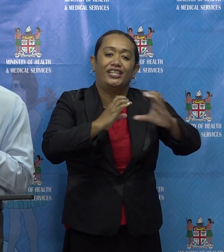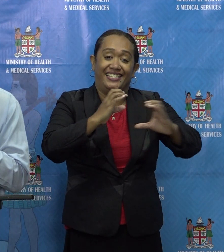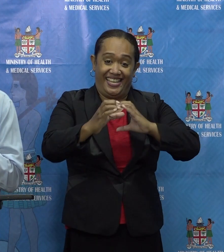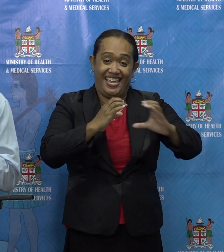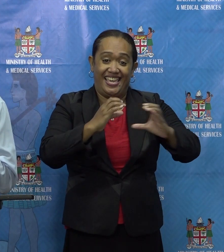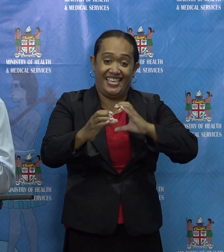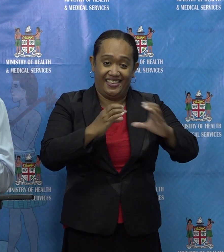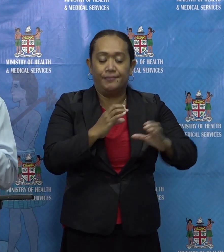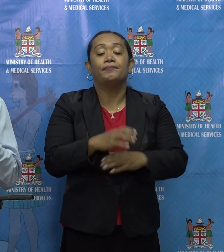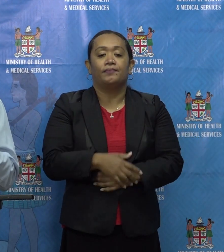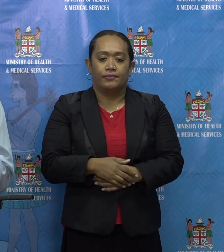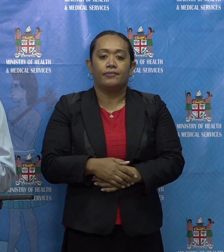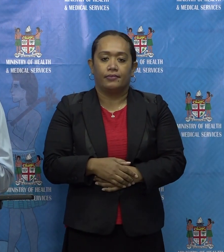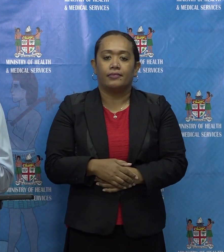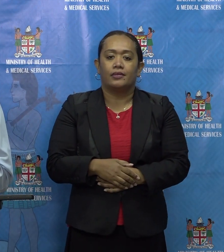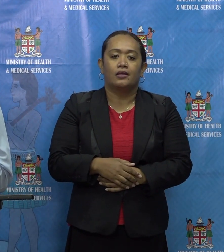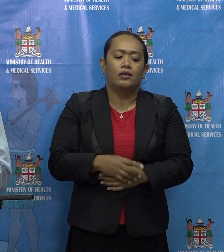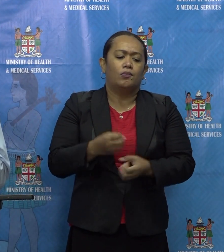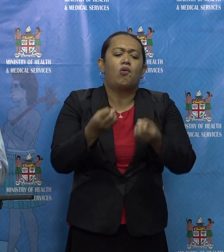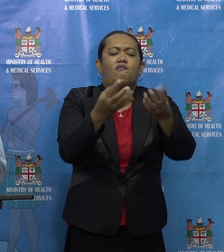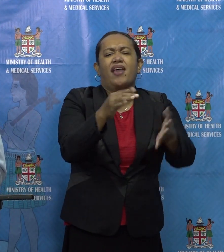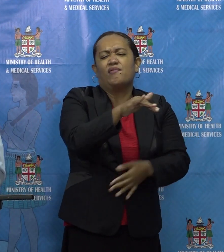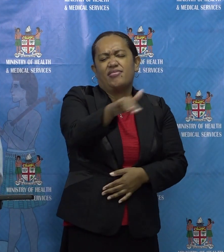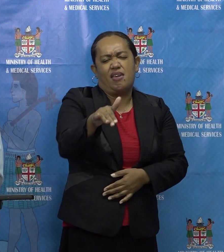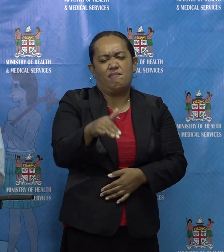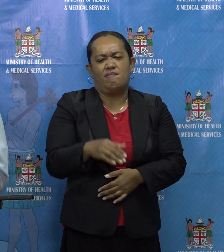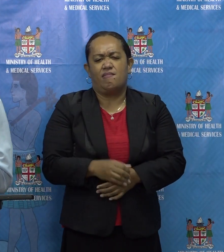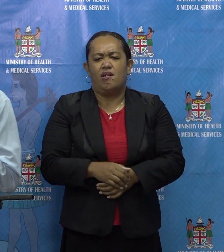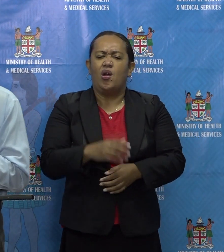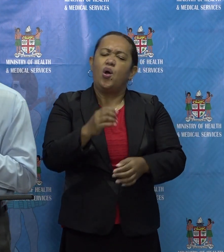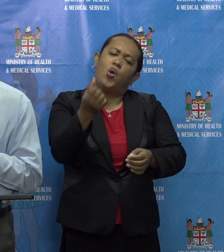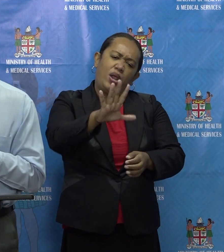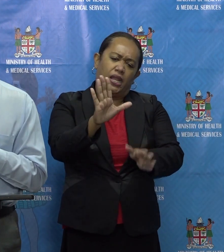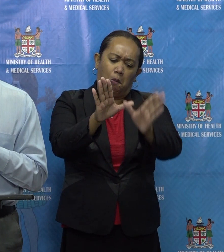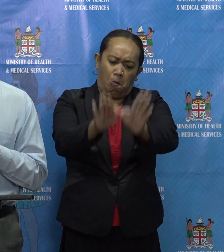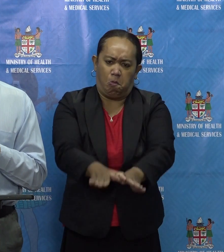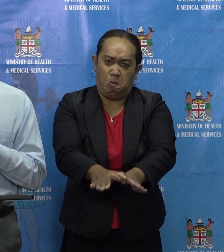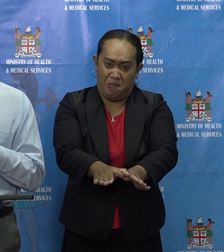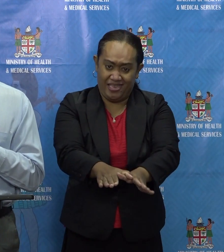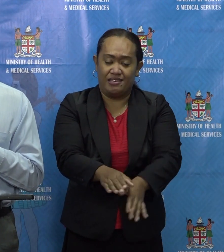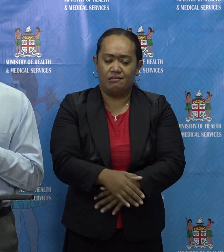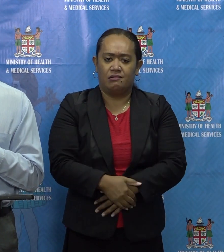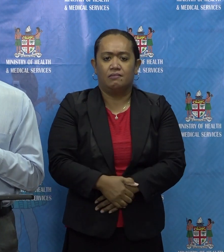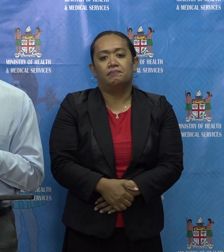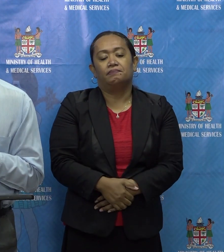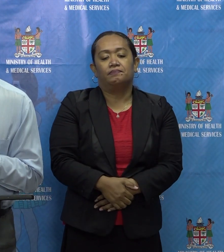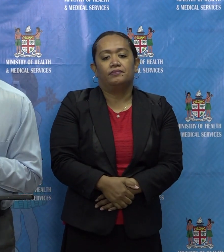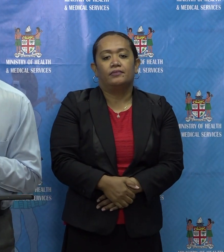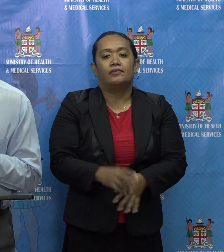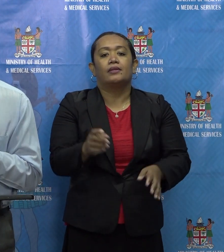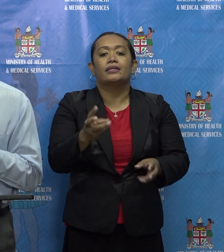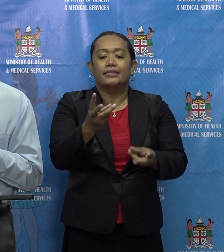aids that we are working with, providing for those people who are in Lotok Hospital. There is